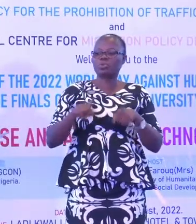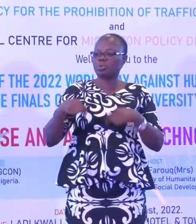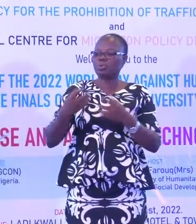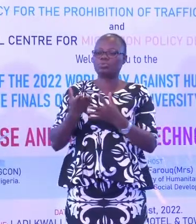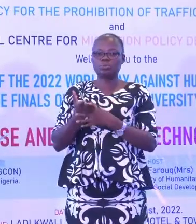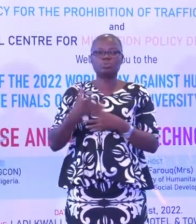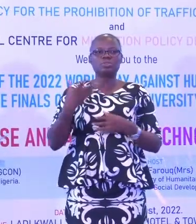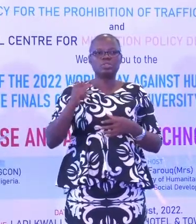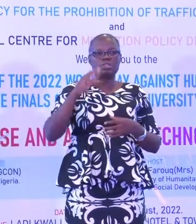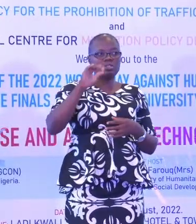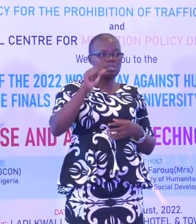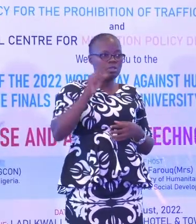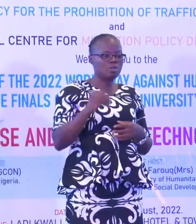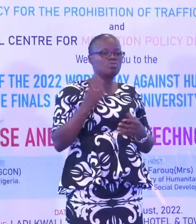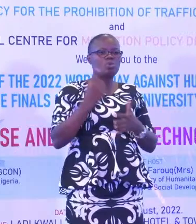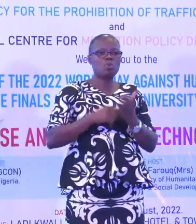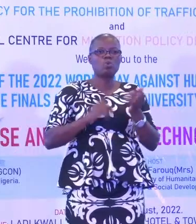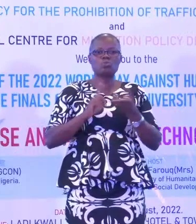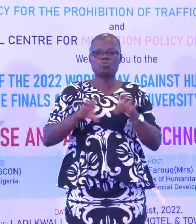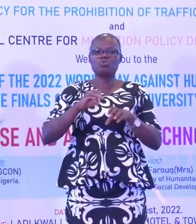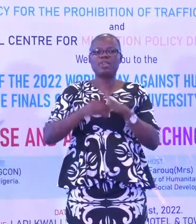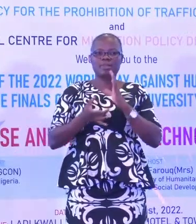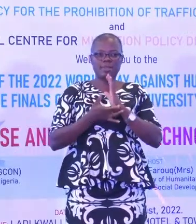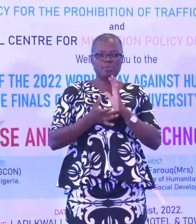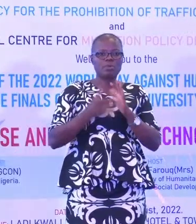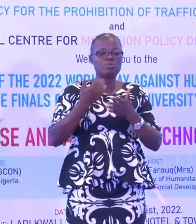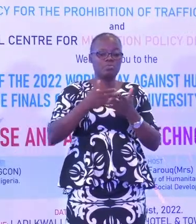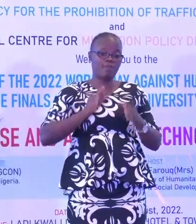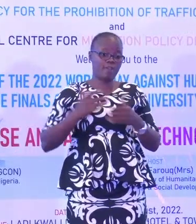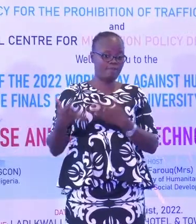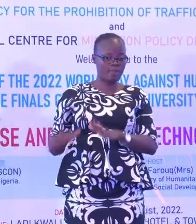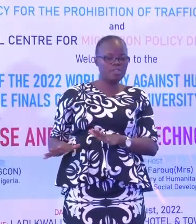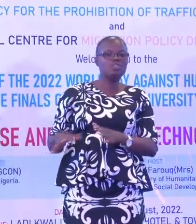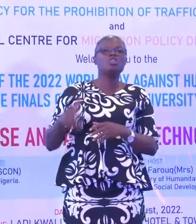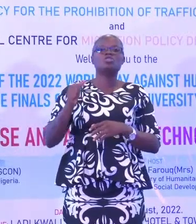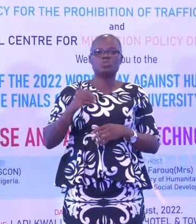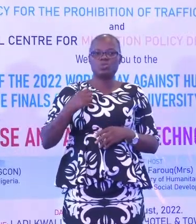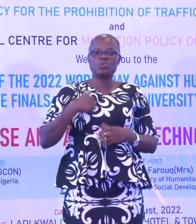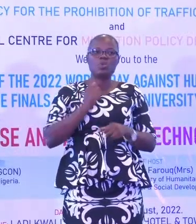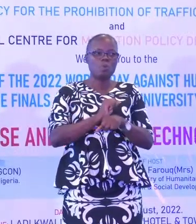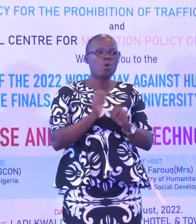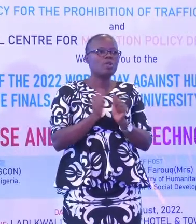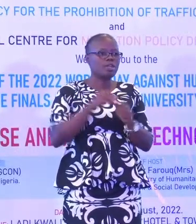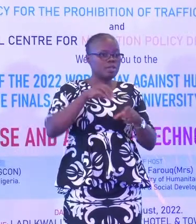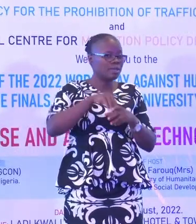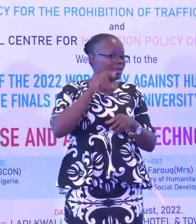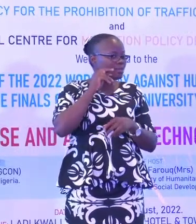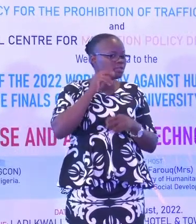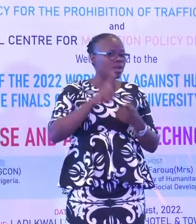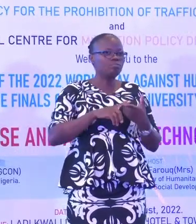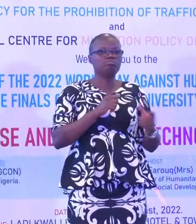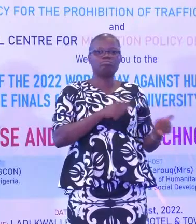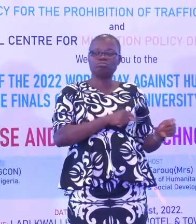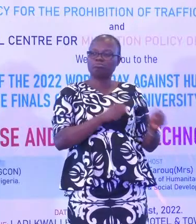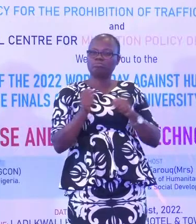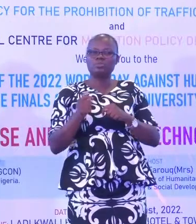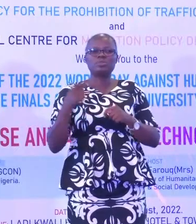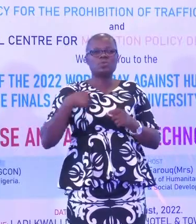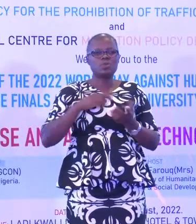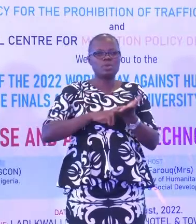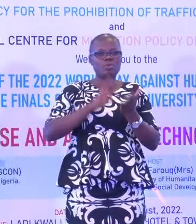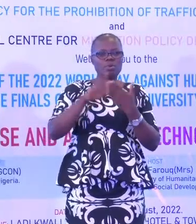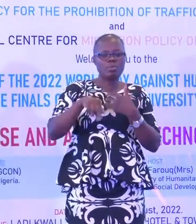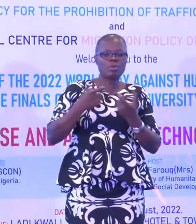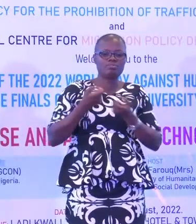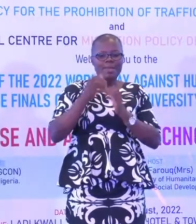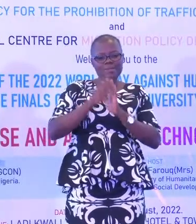things that we're also doing specifically on technology before I finish. So we're working with the Nigerian Immigration Service with border